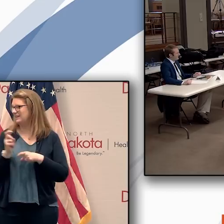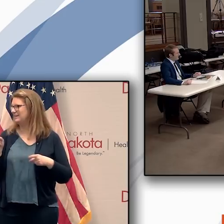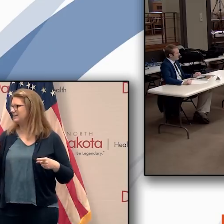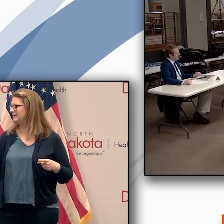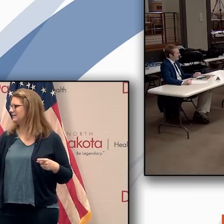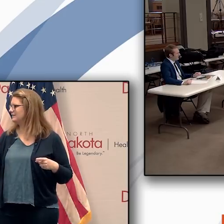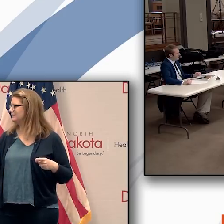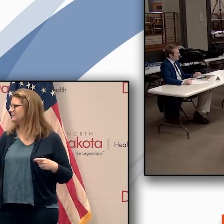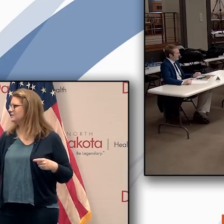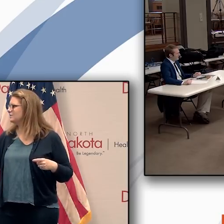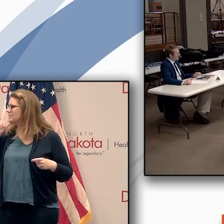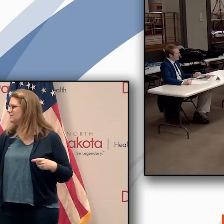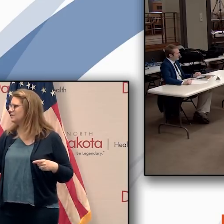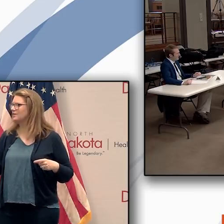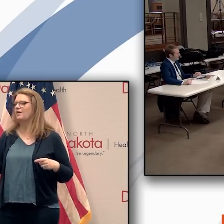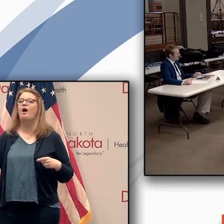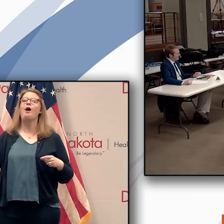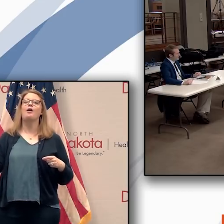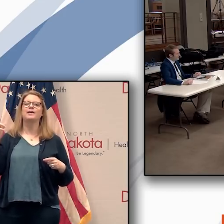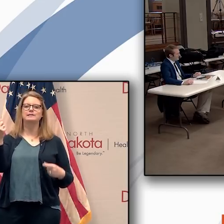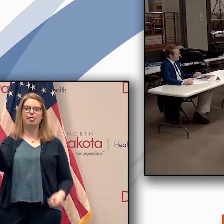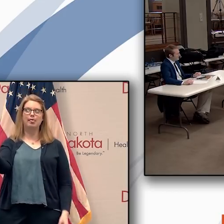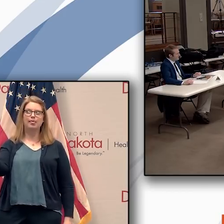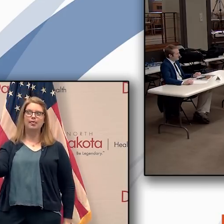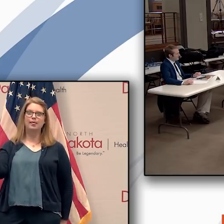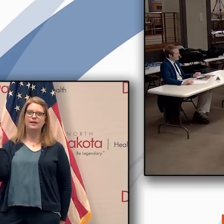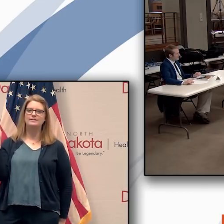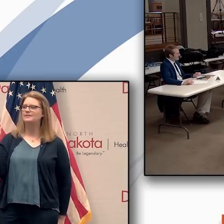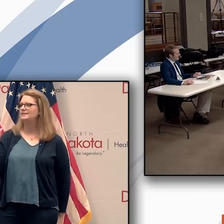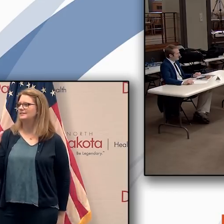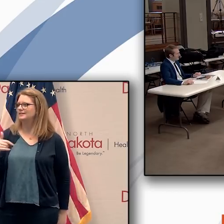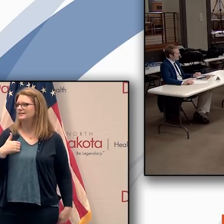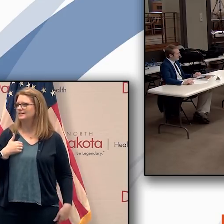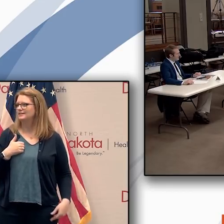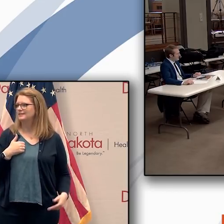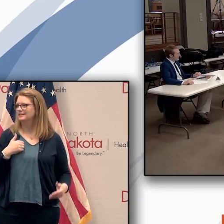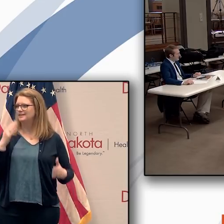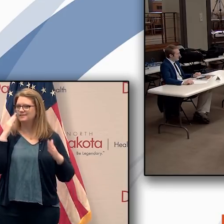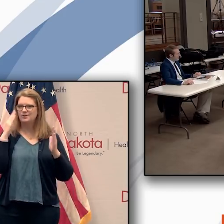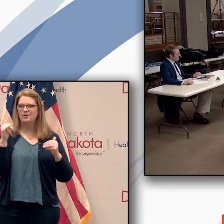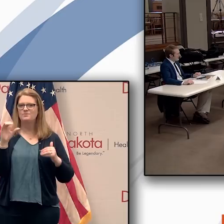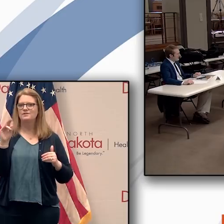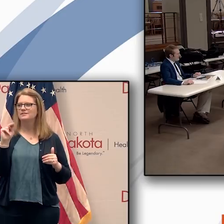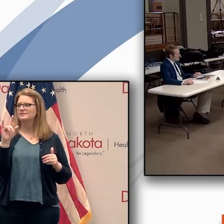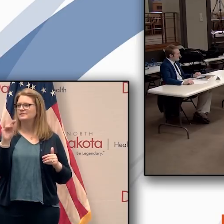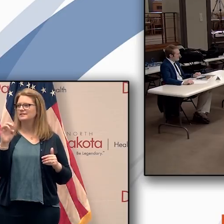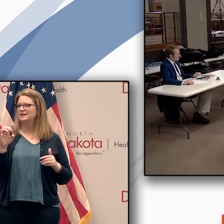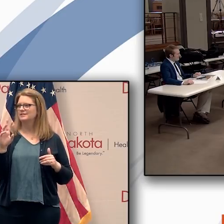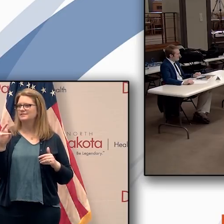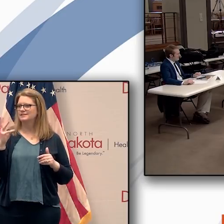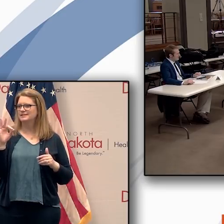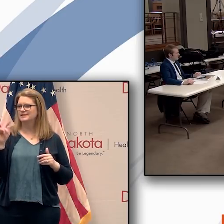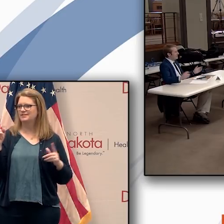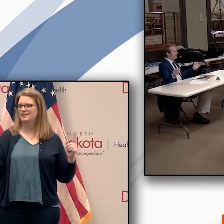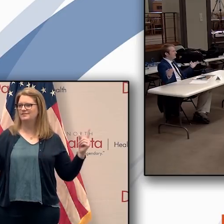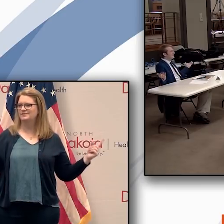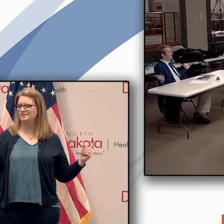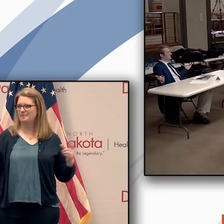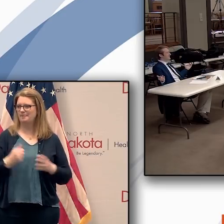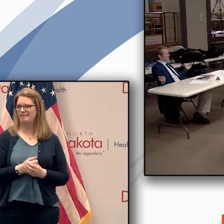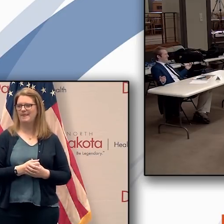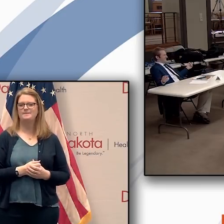I was just hoping. It wasn't for you, actually. Okay, so I was hoping that my people were 6 feet away from each other. Okay. Yeah,